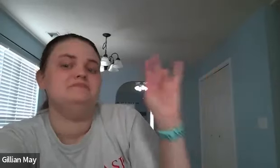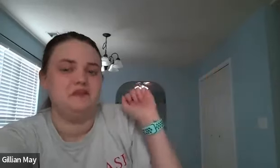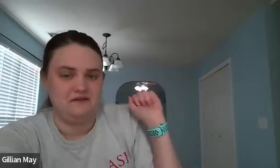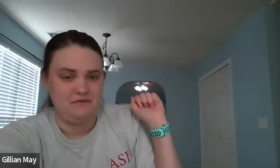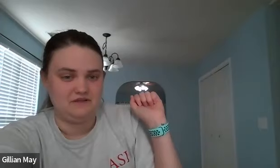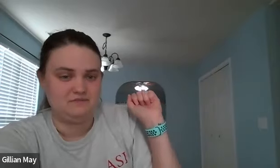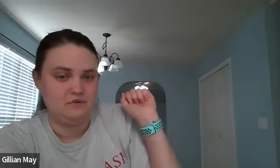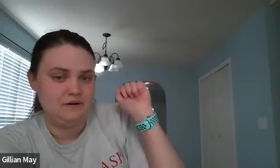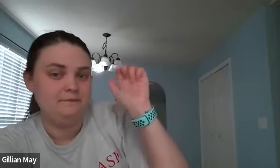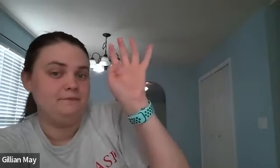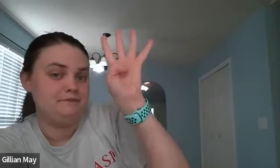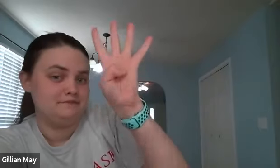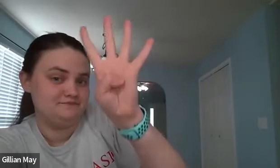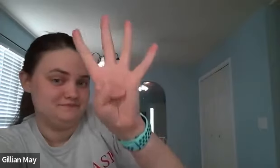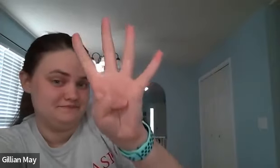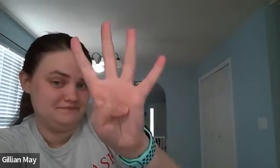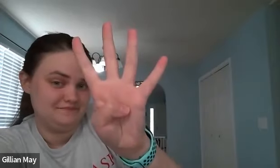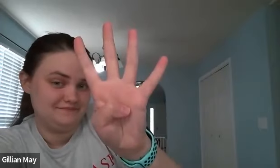All right, once more.